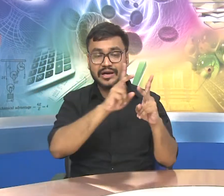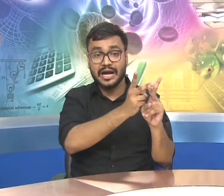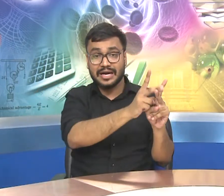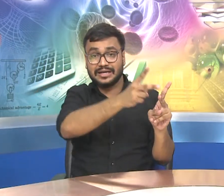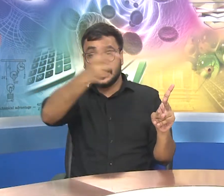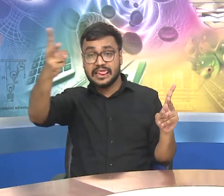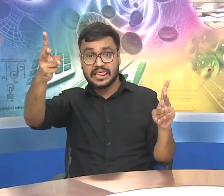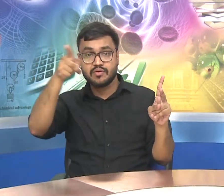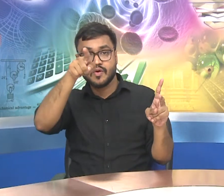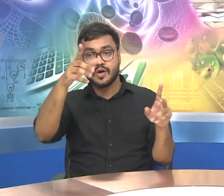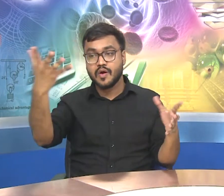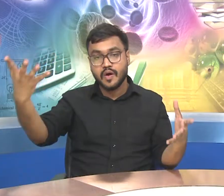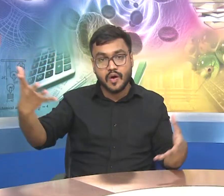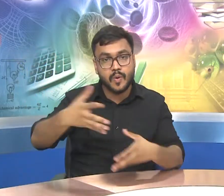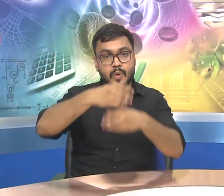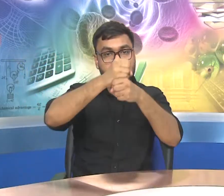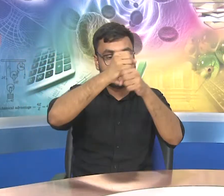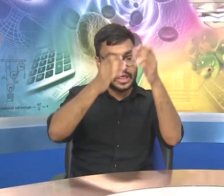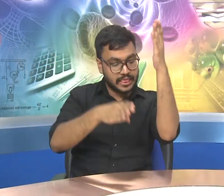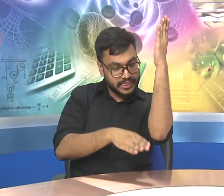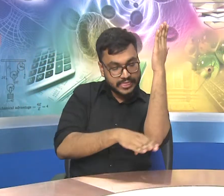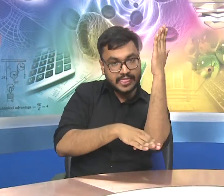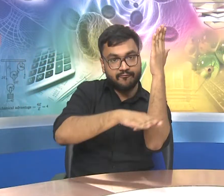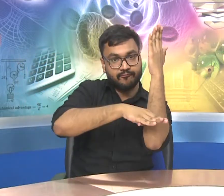Some more examples of food chain.